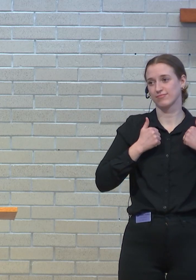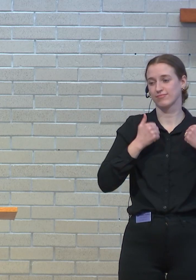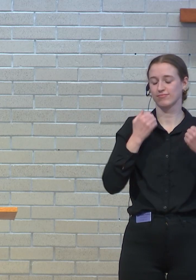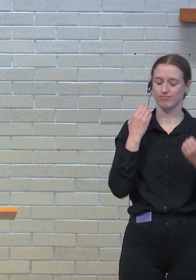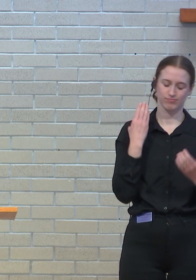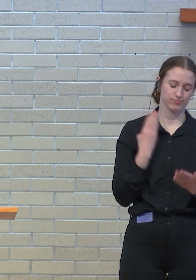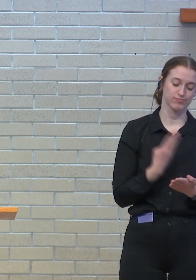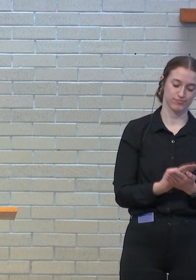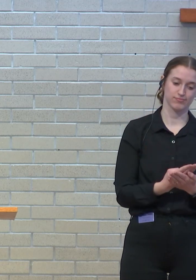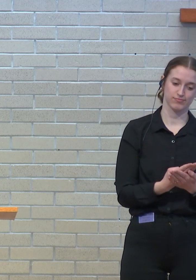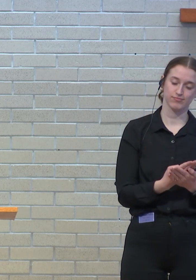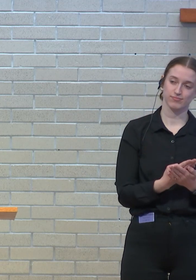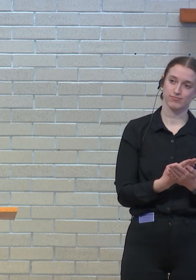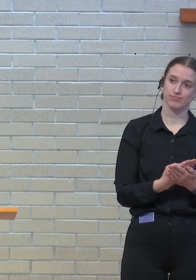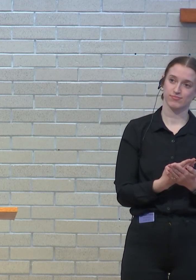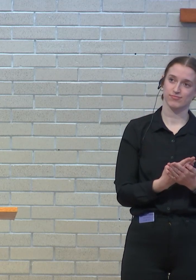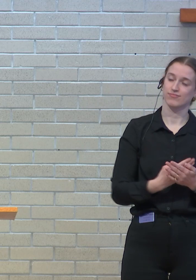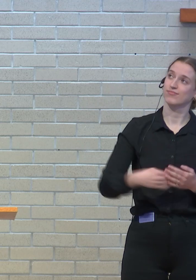prove that